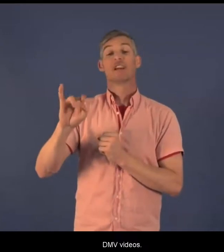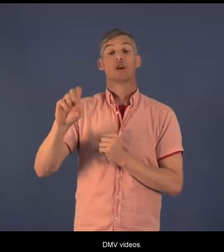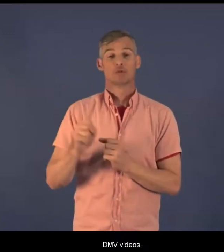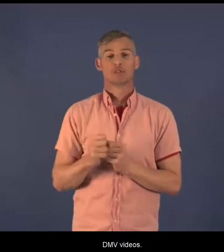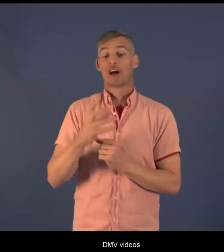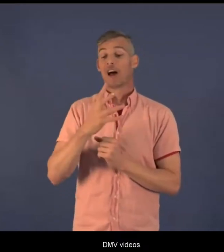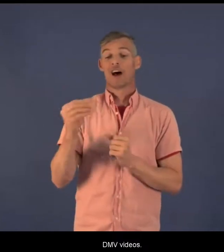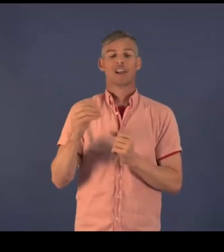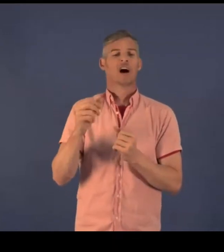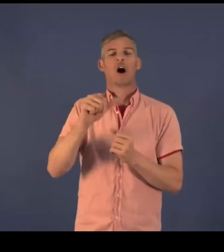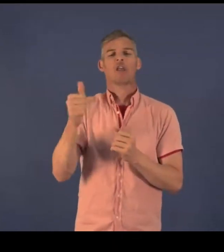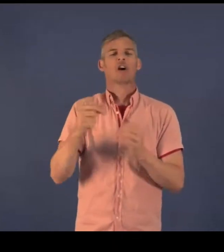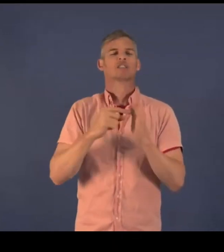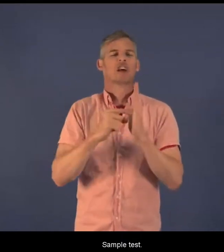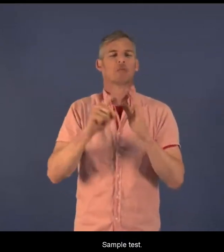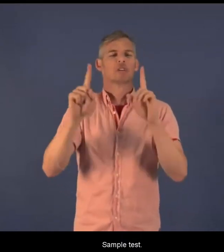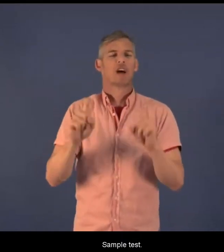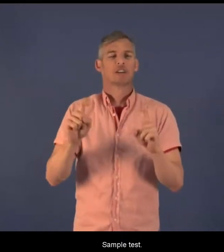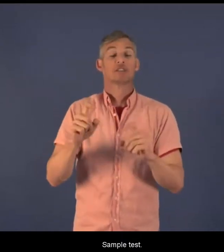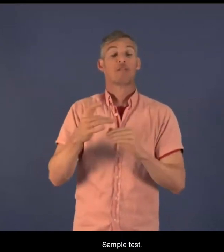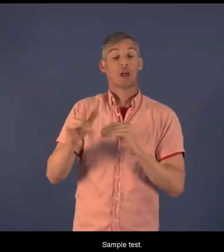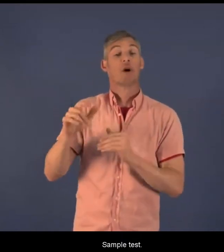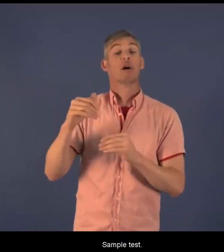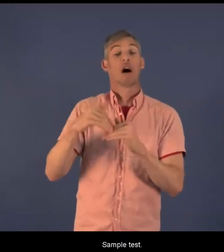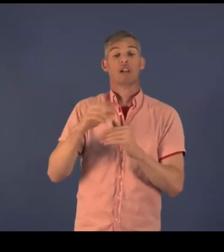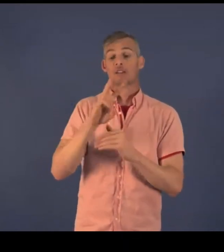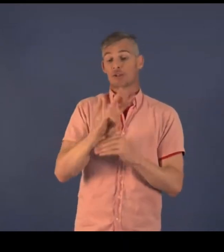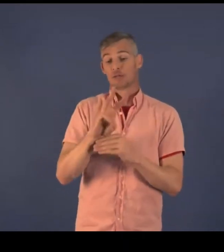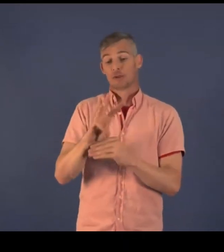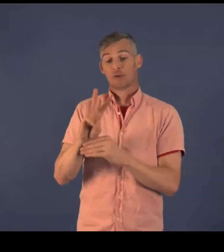DMV videos, and sample tests available at